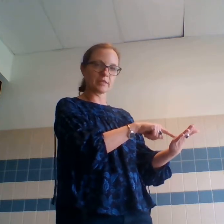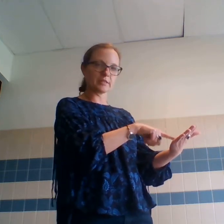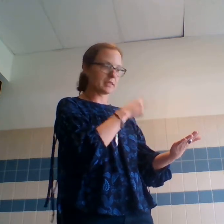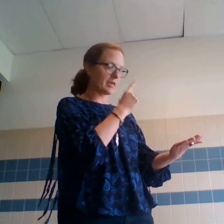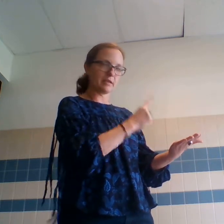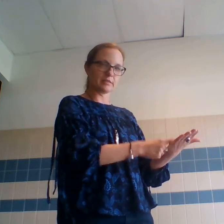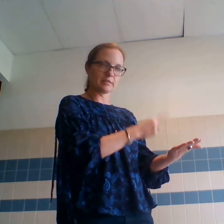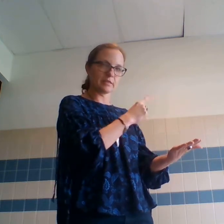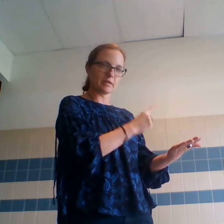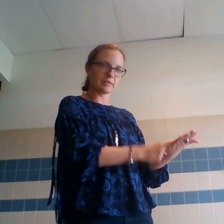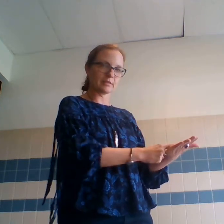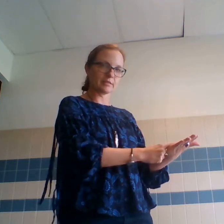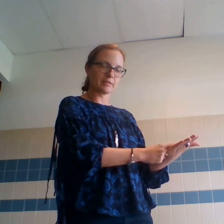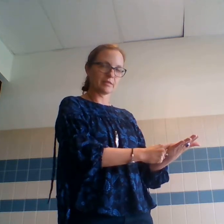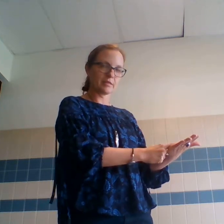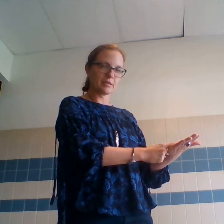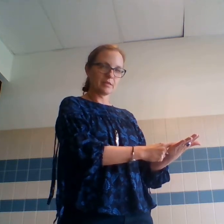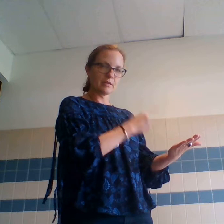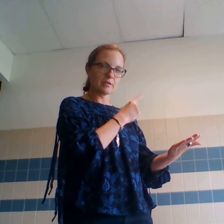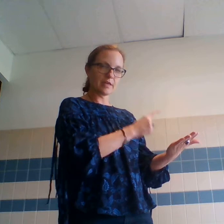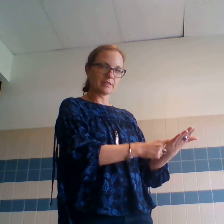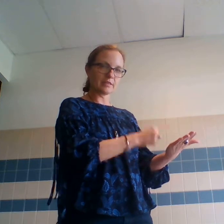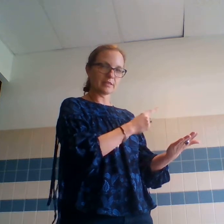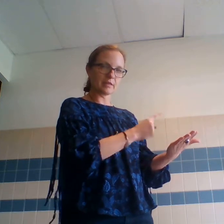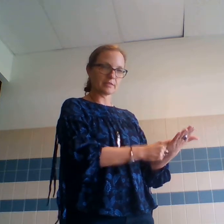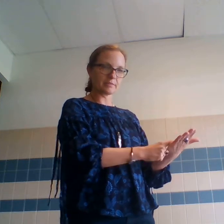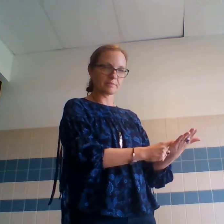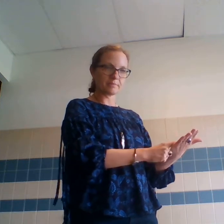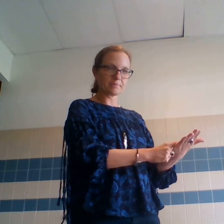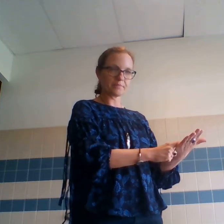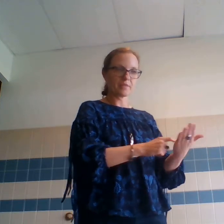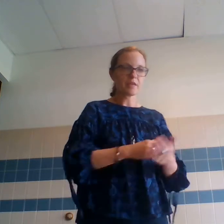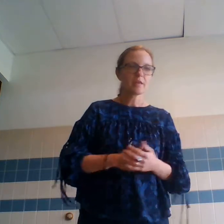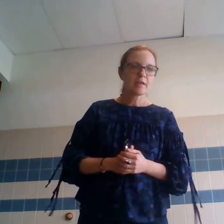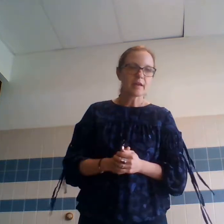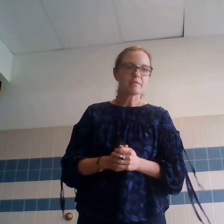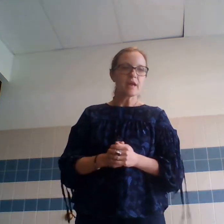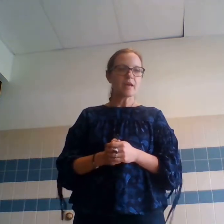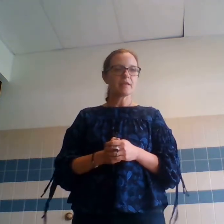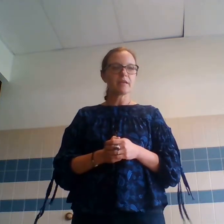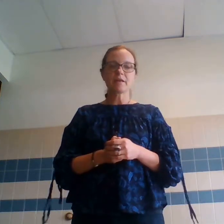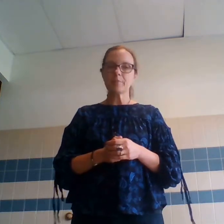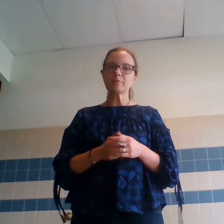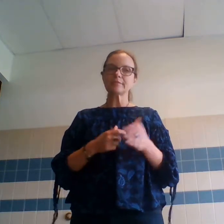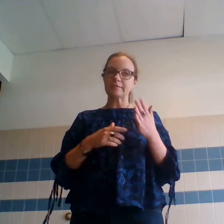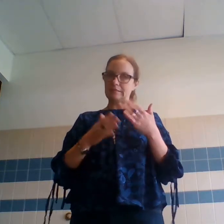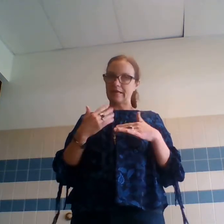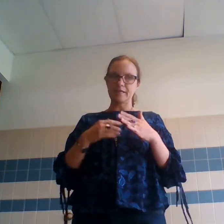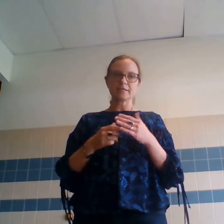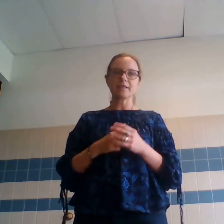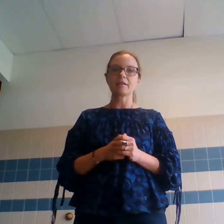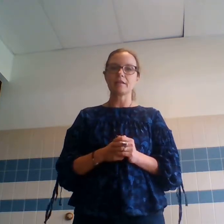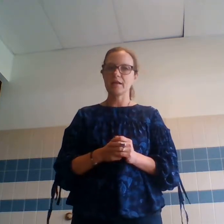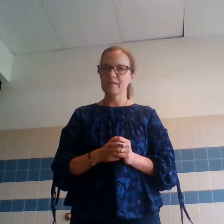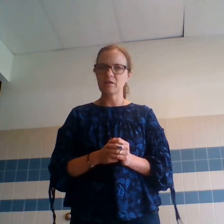discuss today. Discuss. All right, discuss. And then in a couple signs, they get, I think, a